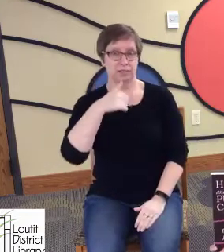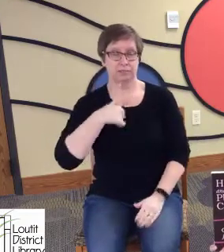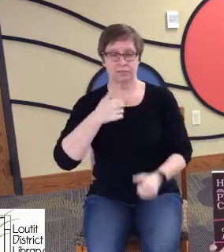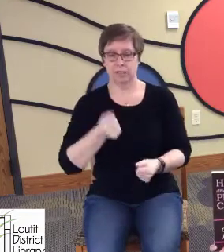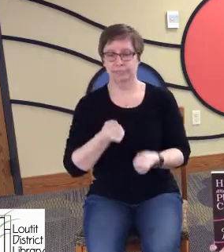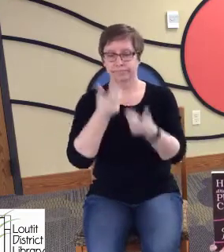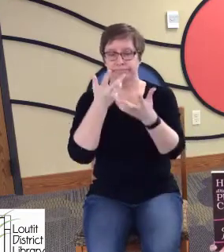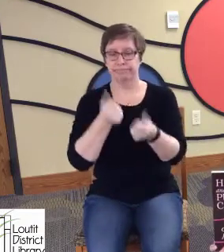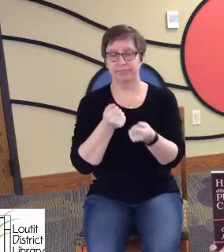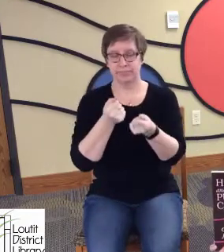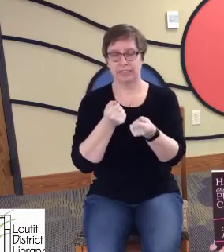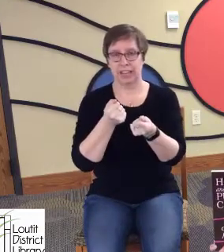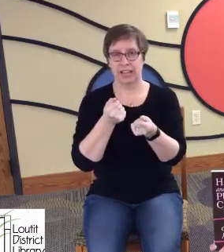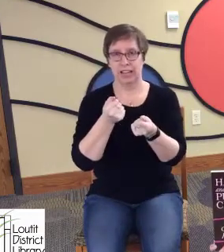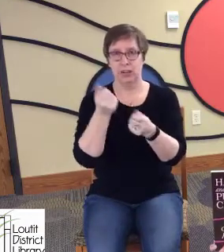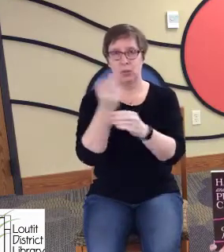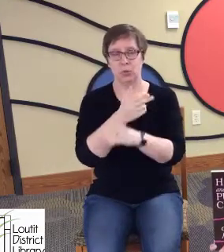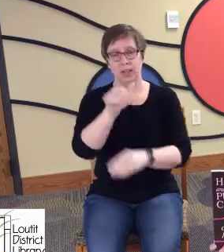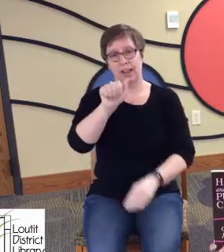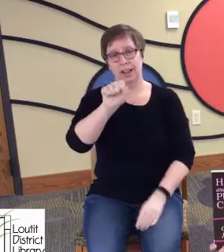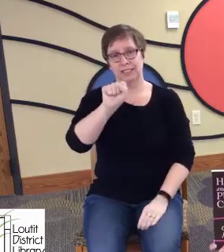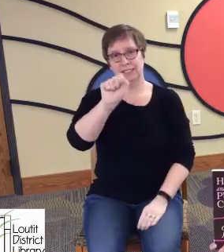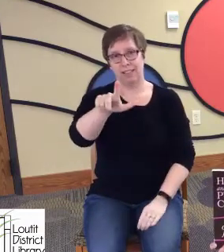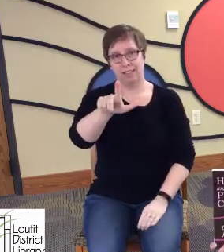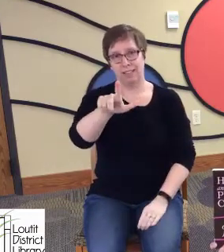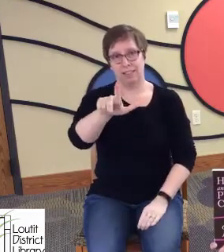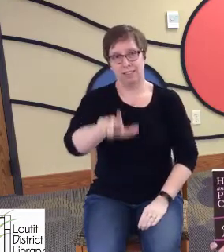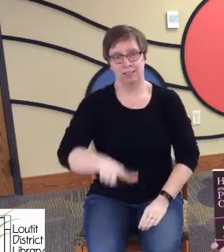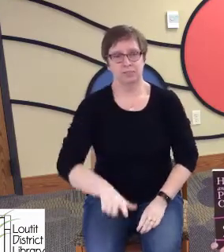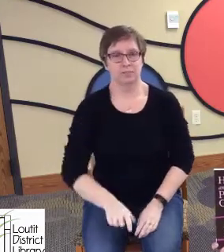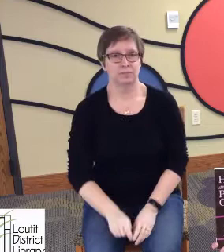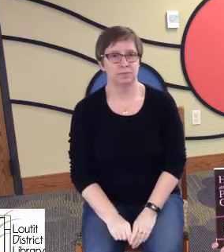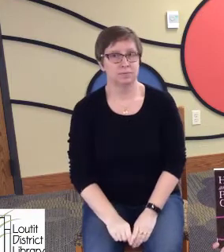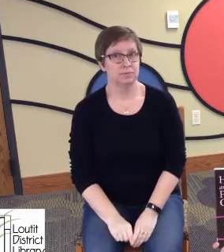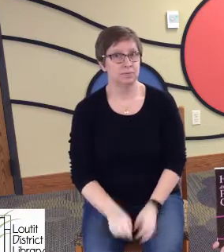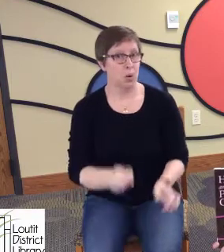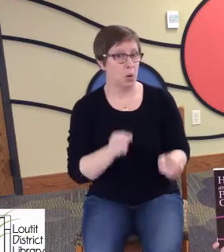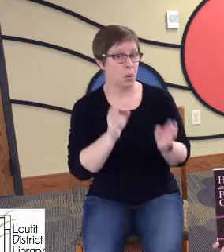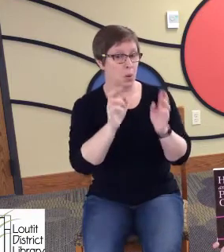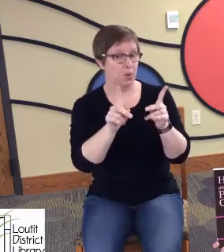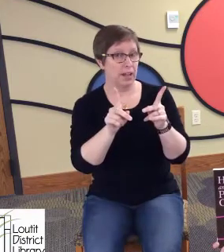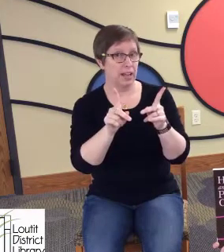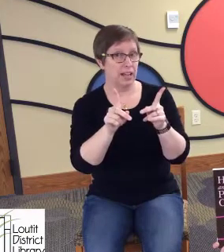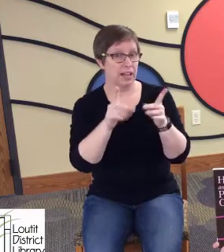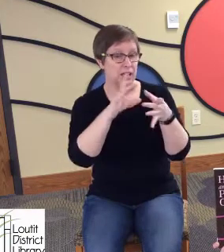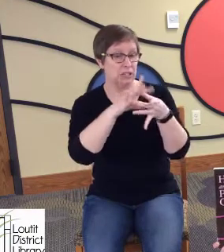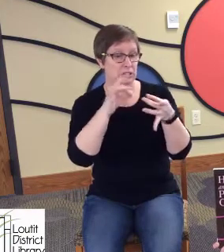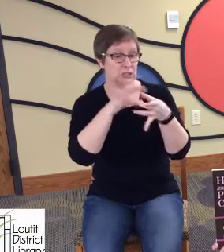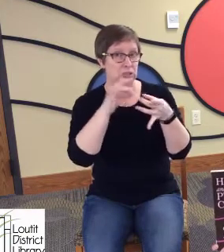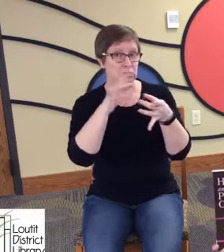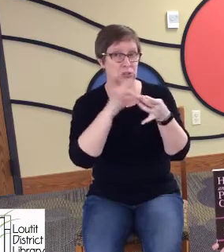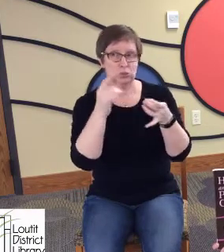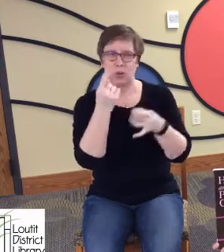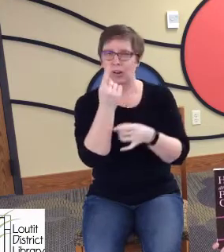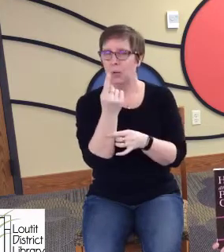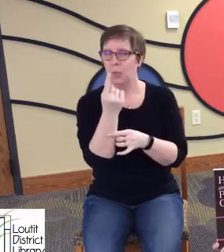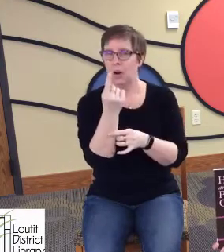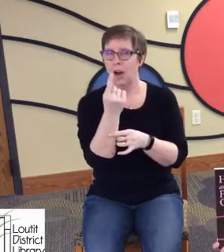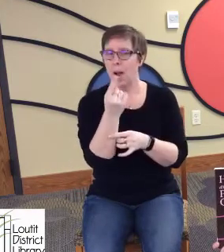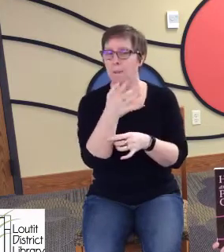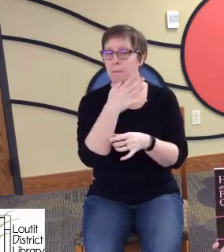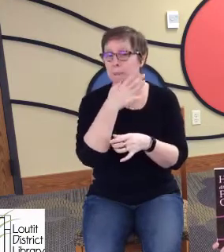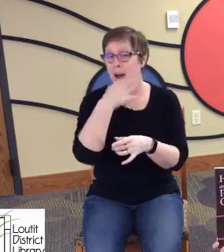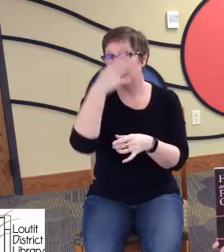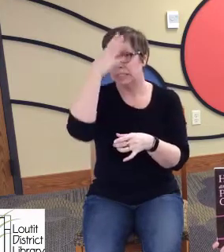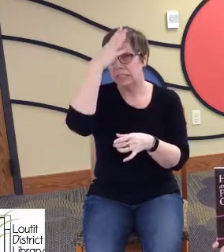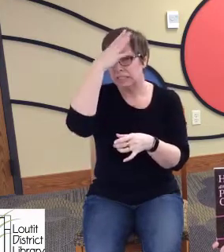going to tell the story to you in American Sign Language. Okay, our story is one that your